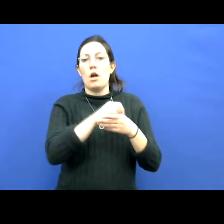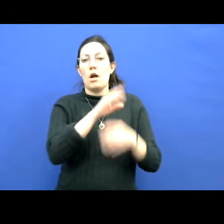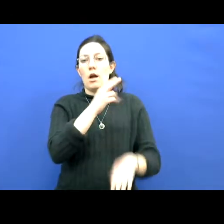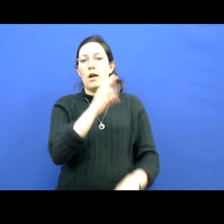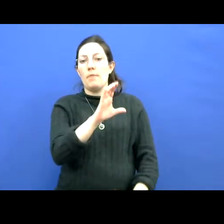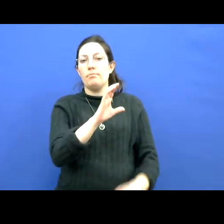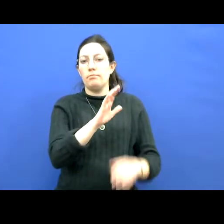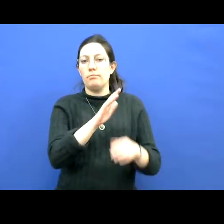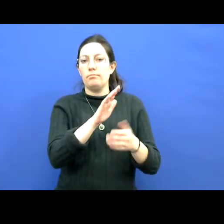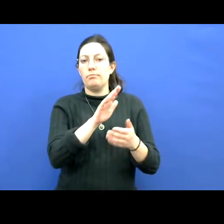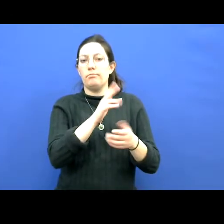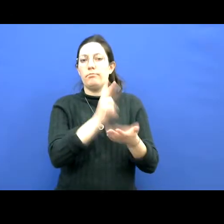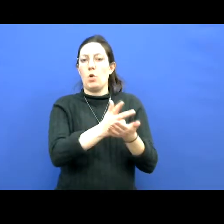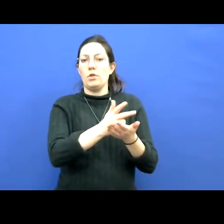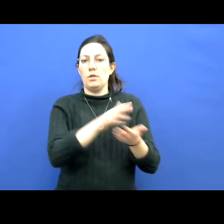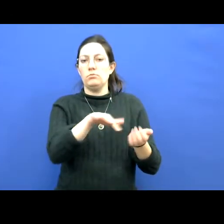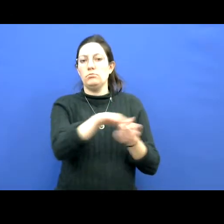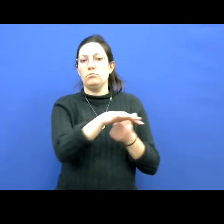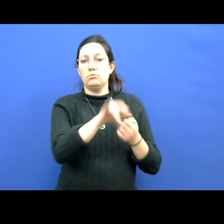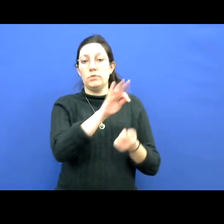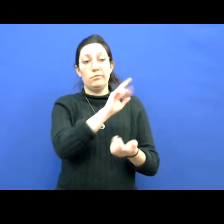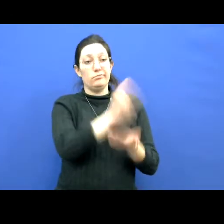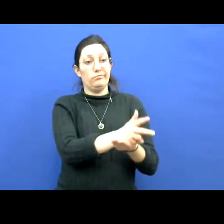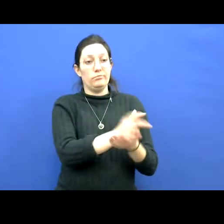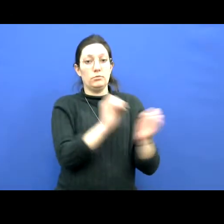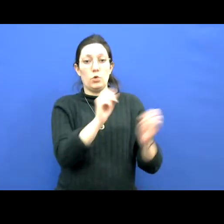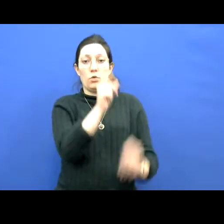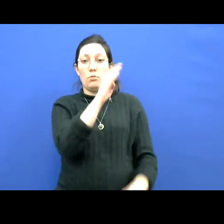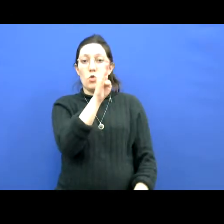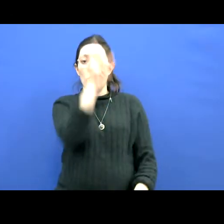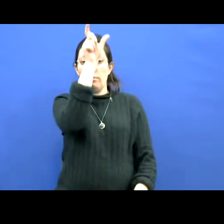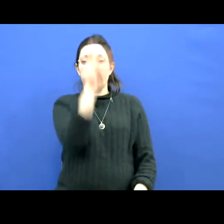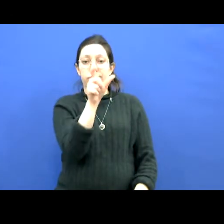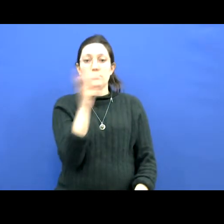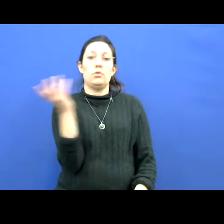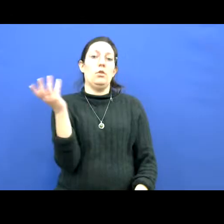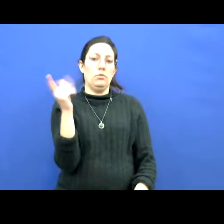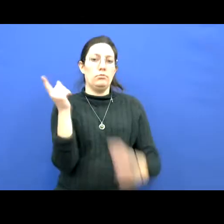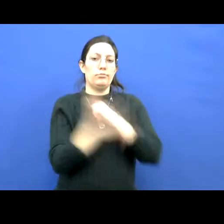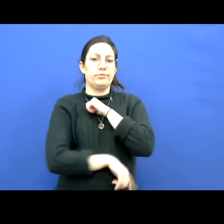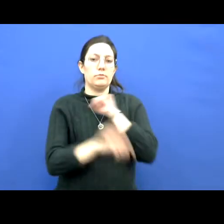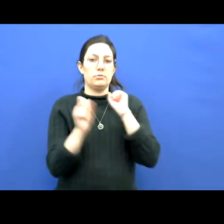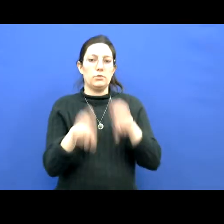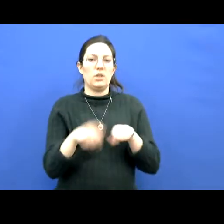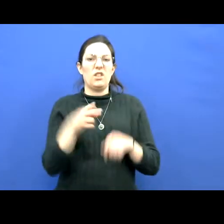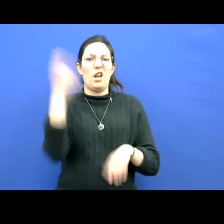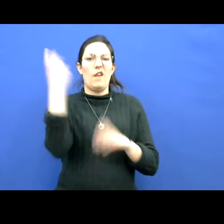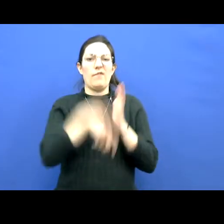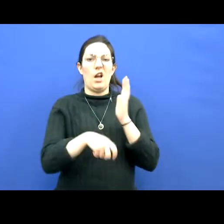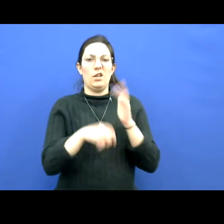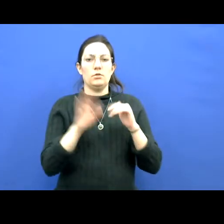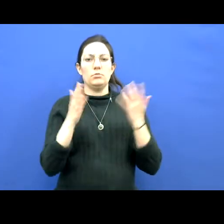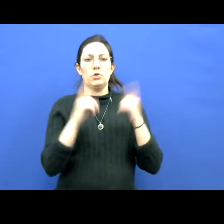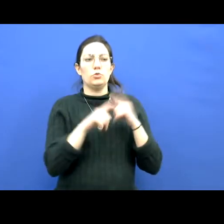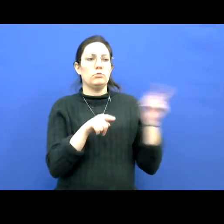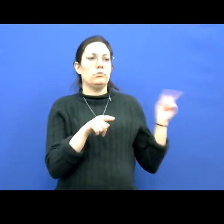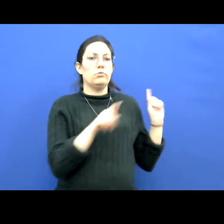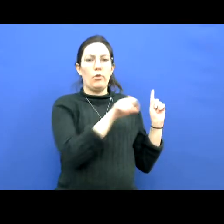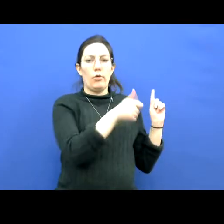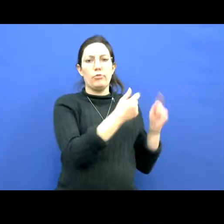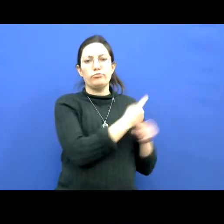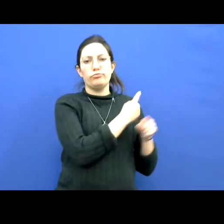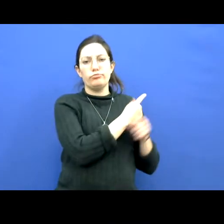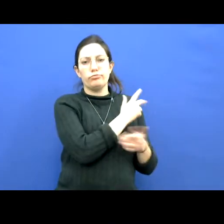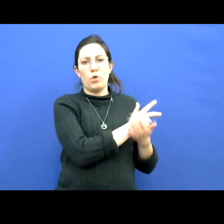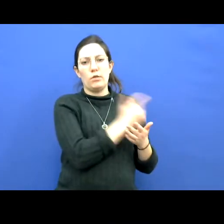spot without a handicap tag, that's a higher fine, and it also includes a surcharge